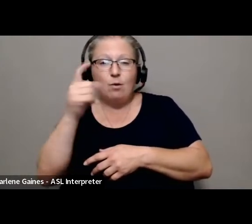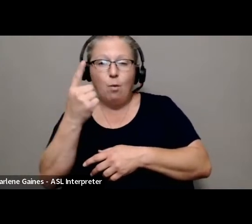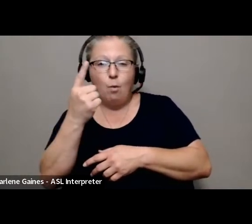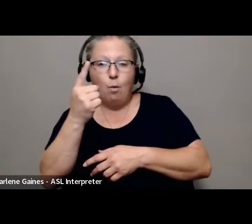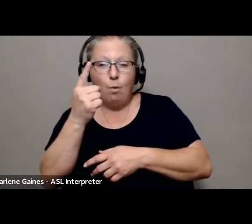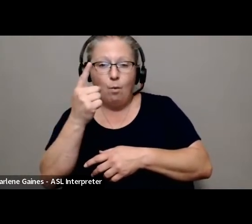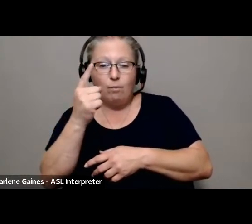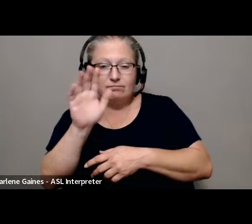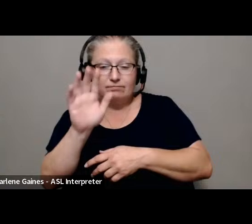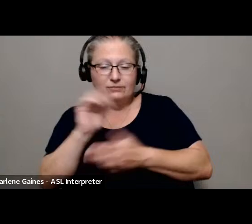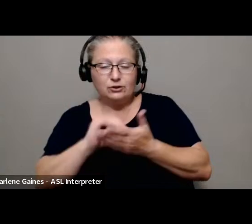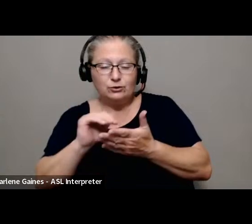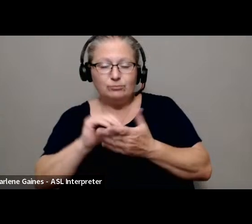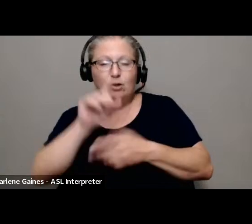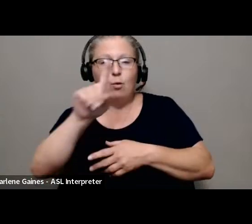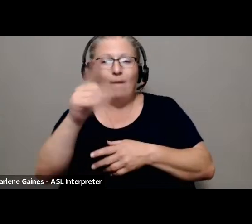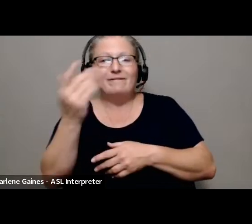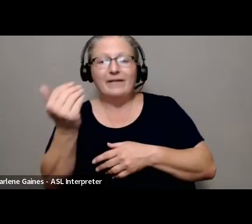2425-115,